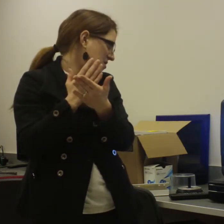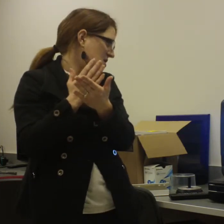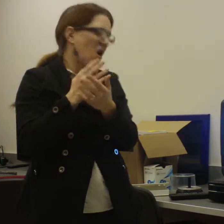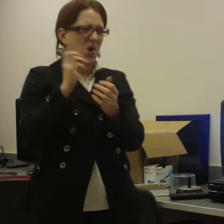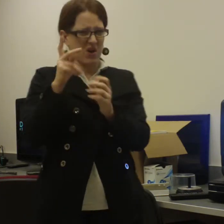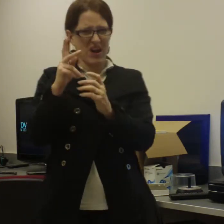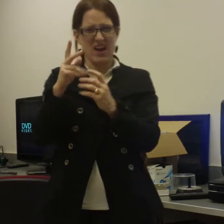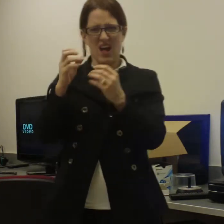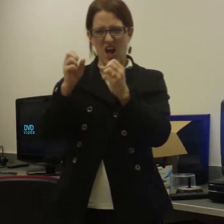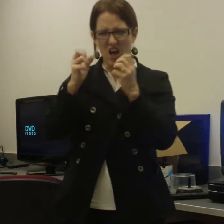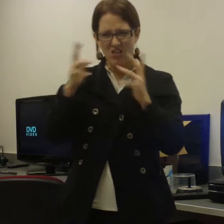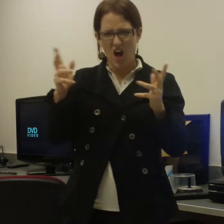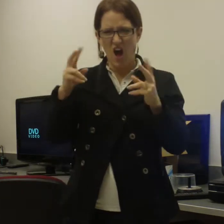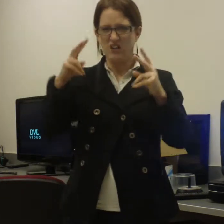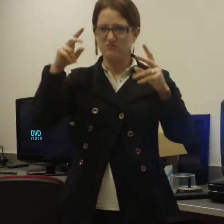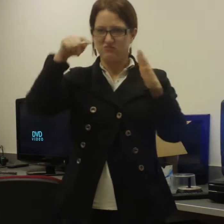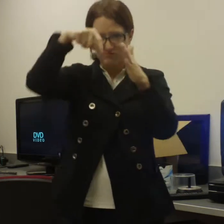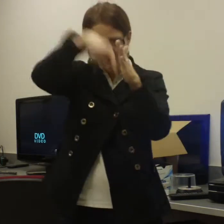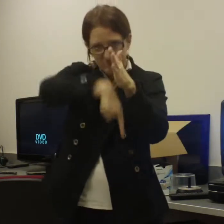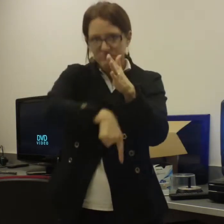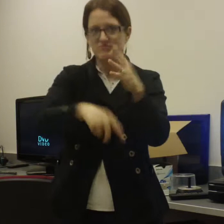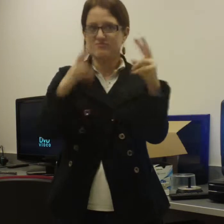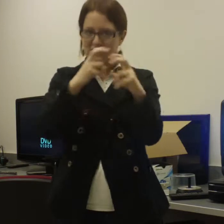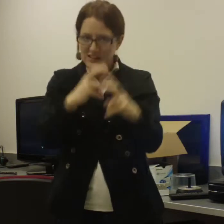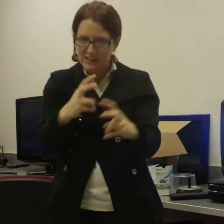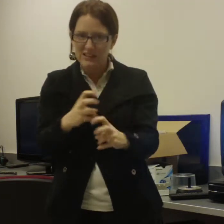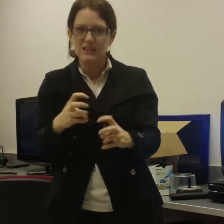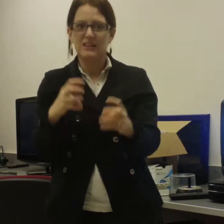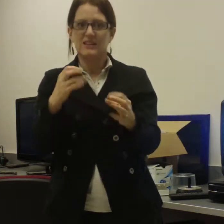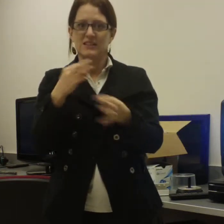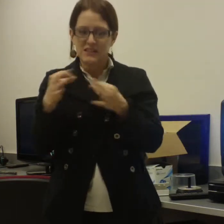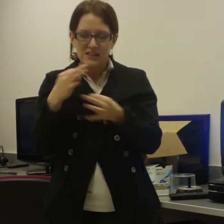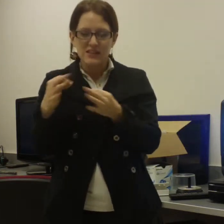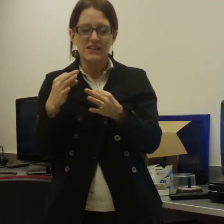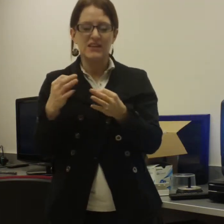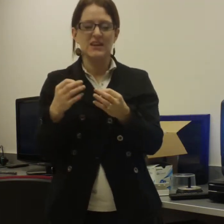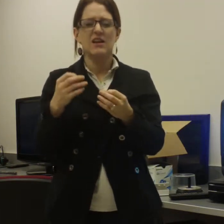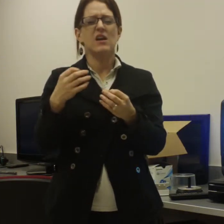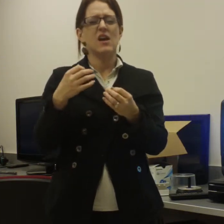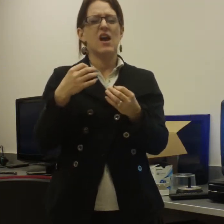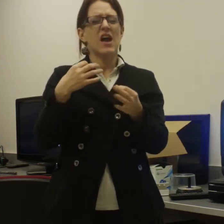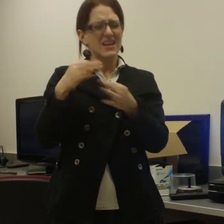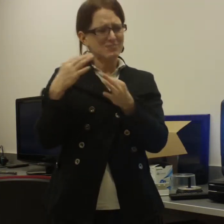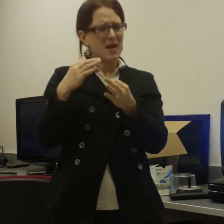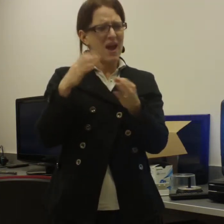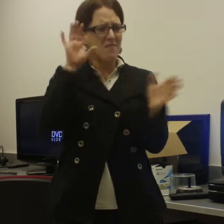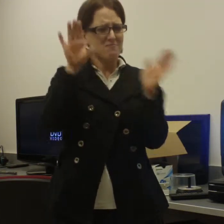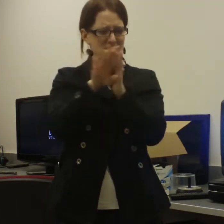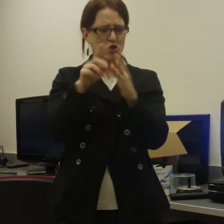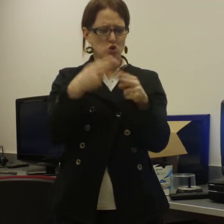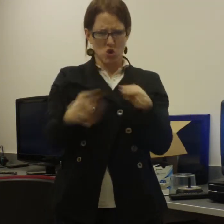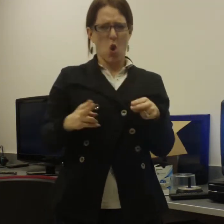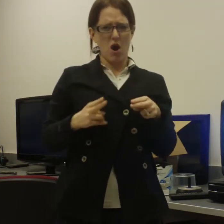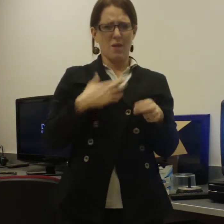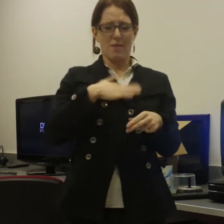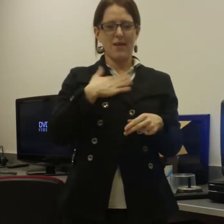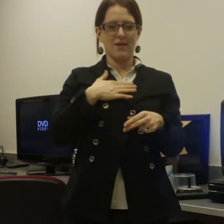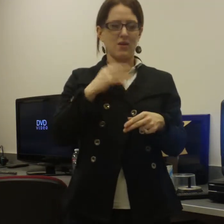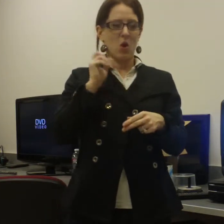Okay, so you see a boy in the picture, all right, a sled in the background, a fireman, and a diver. Okay,